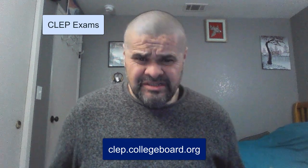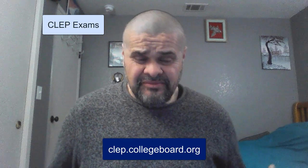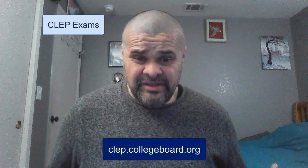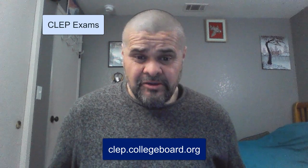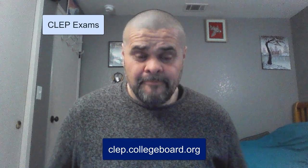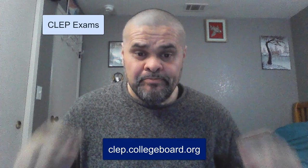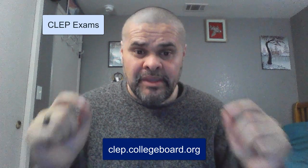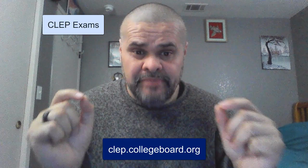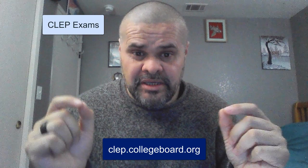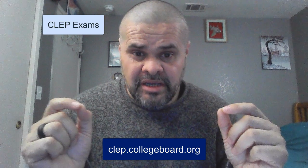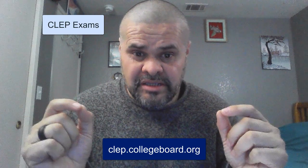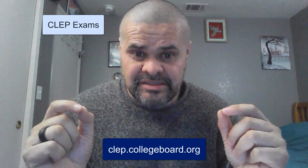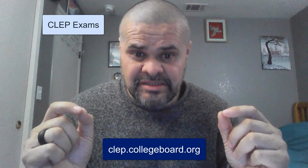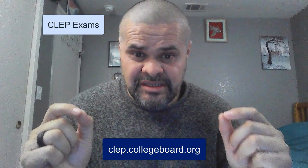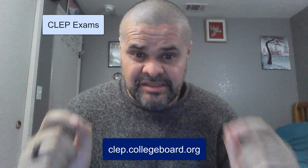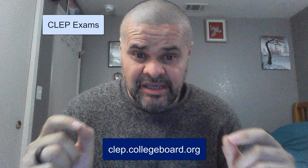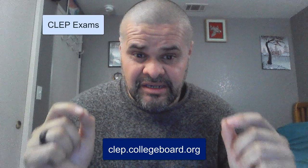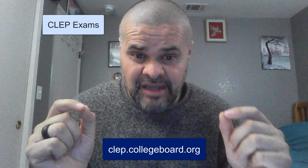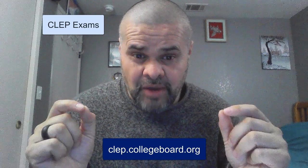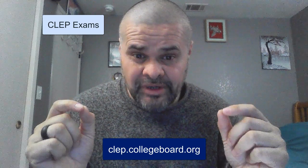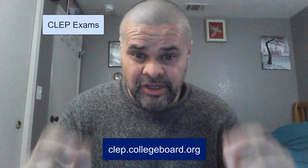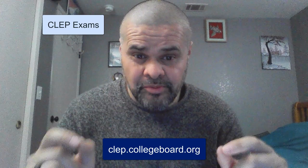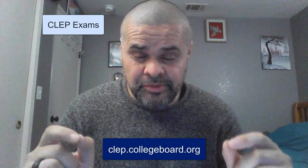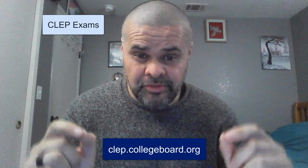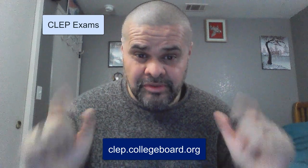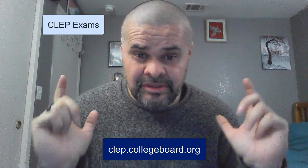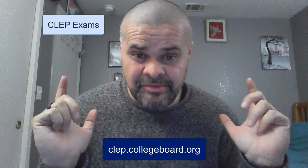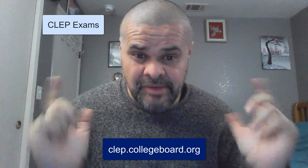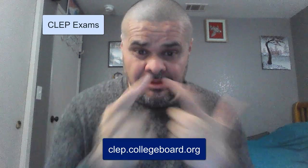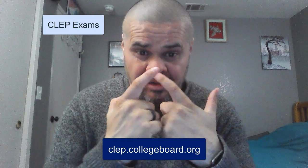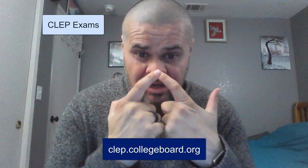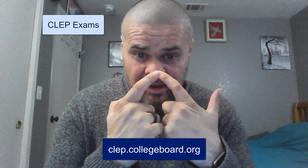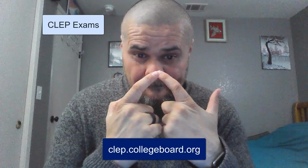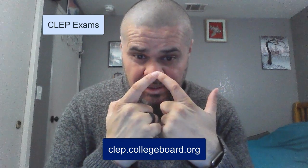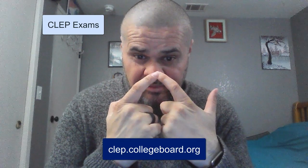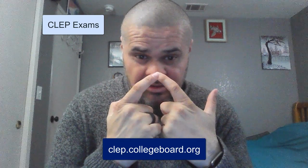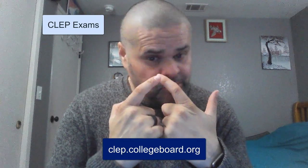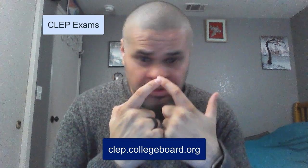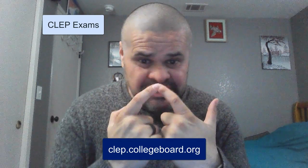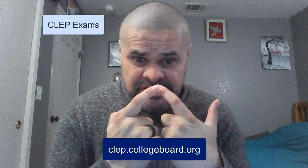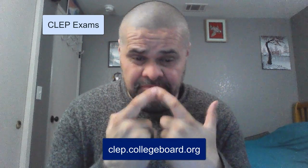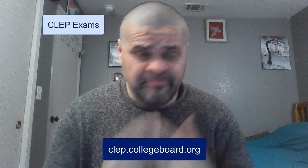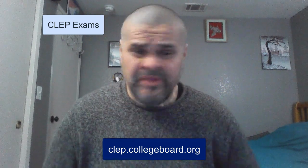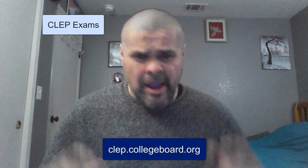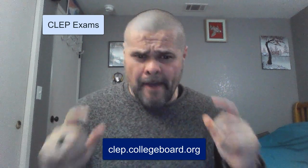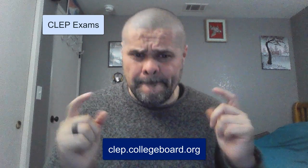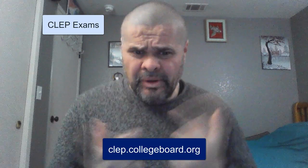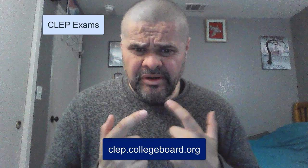this video? Because, again, I want to help you. Remember, I'm part of your support system. I'm part of